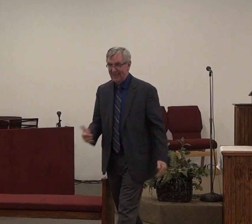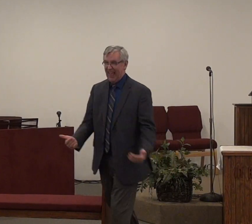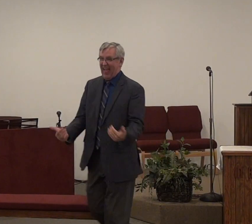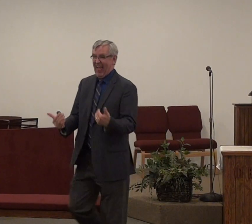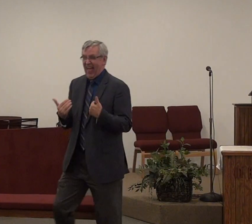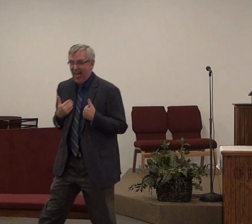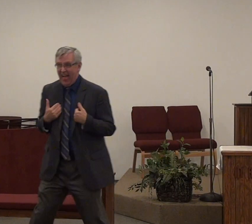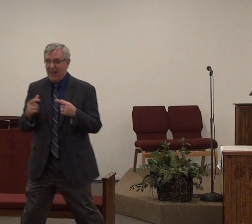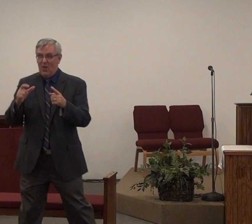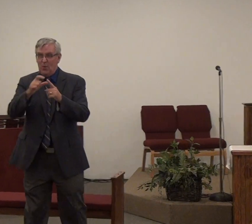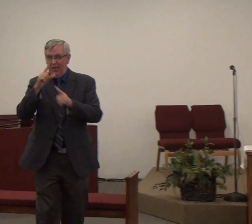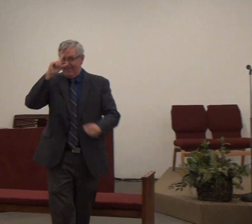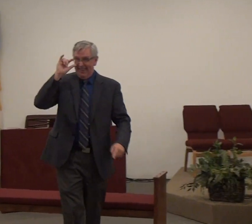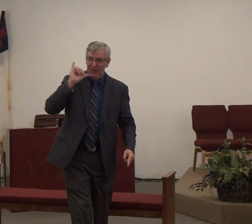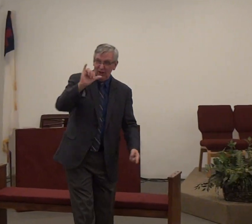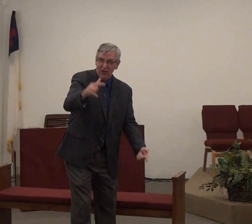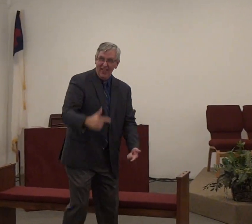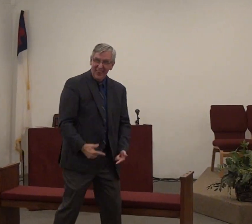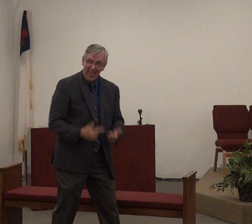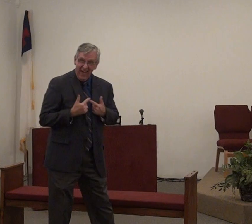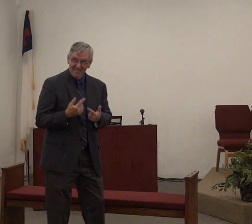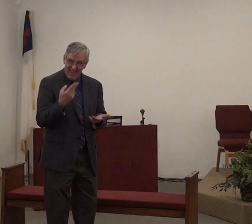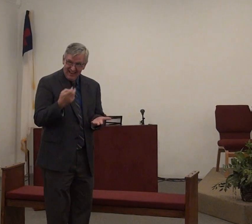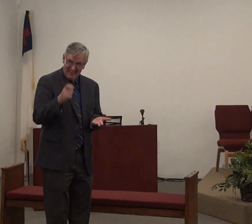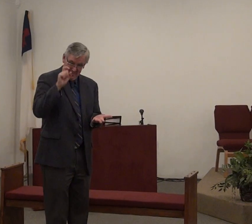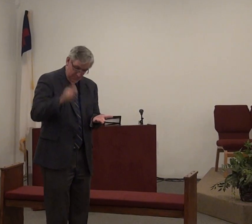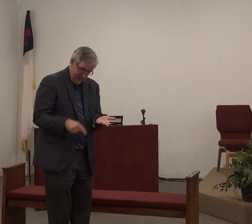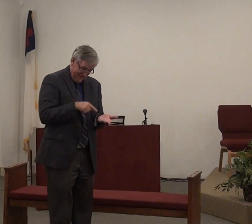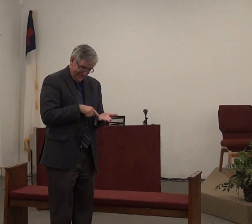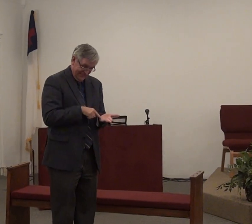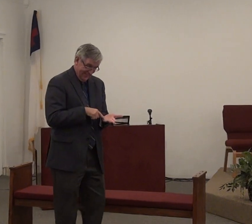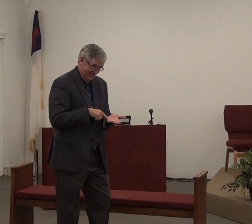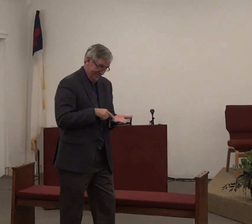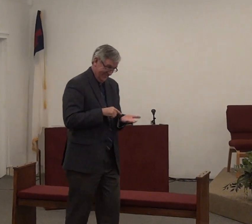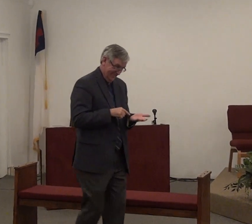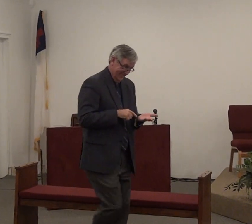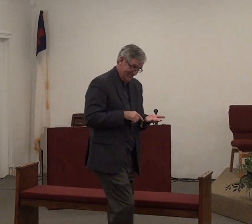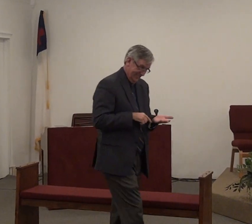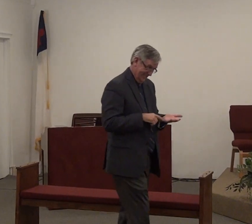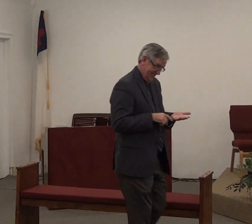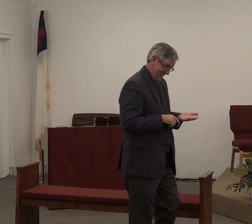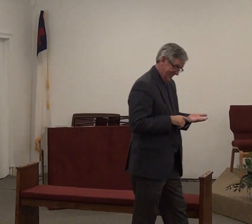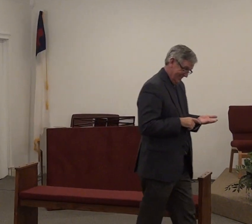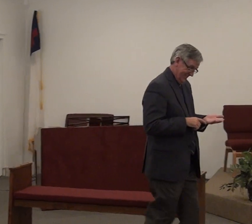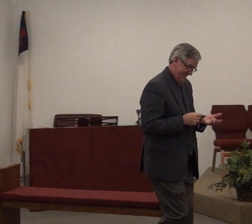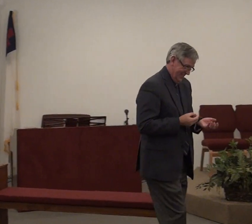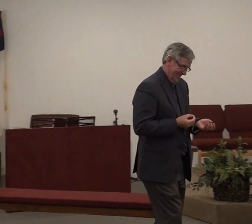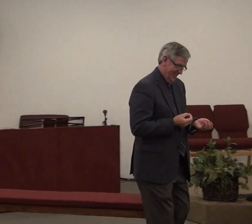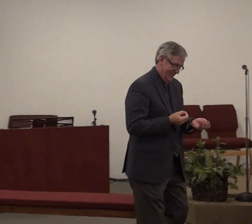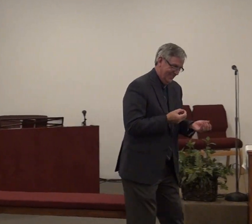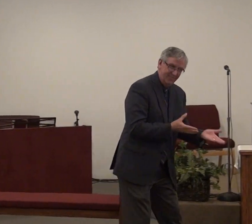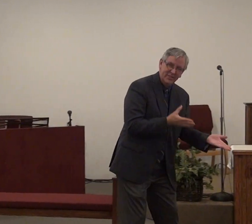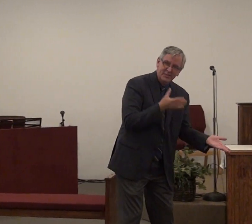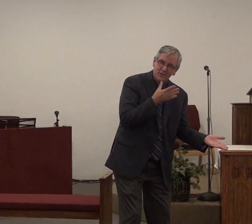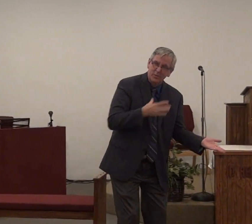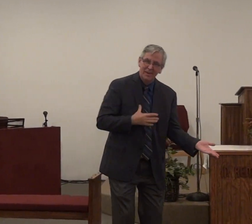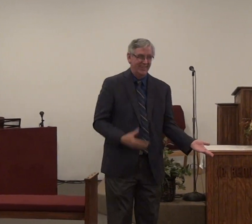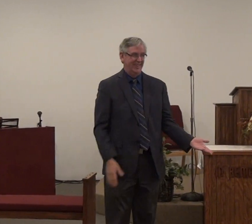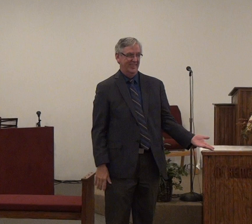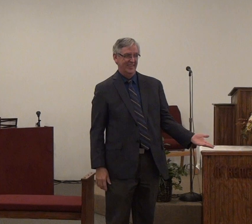Savior, Jesus Christ, had words of eternal life, and he must needs go to give them to